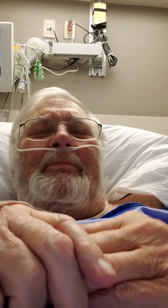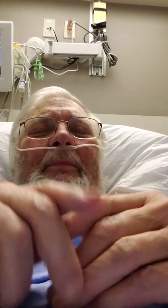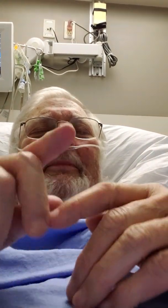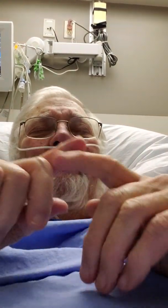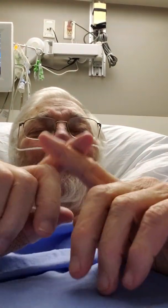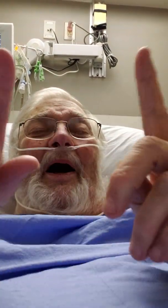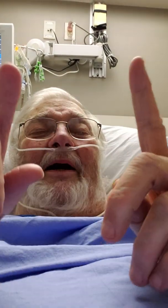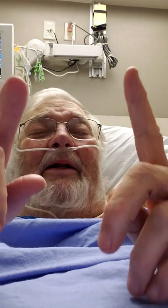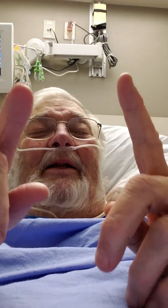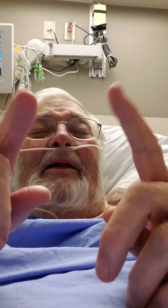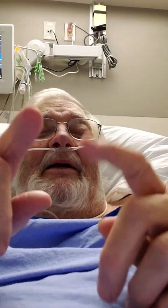But